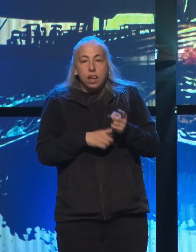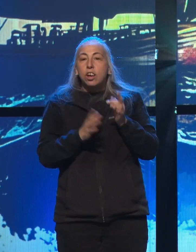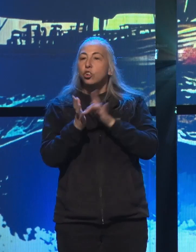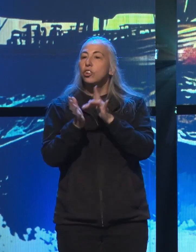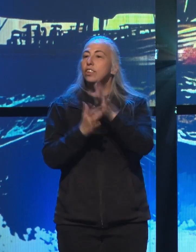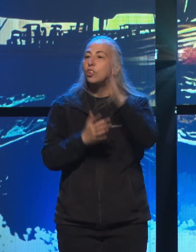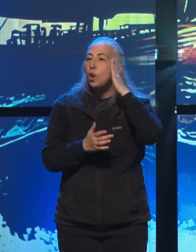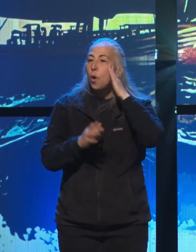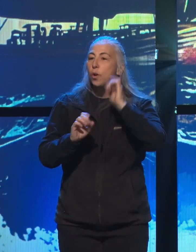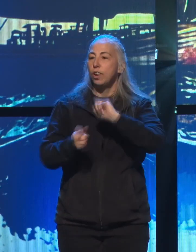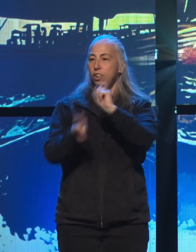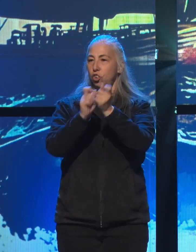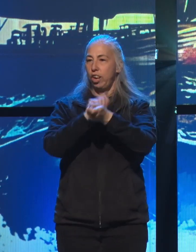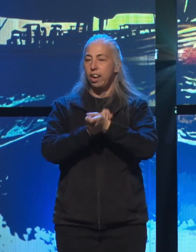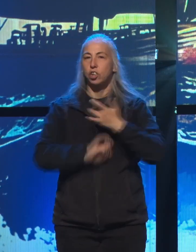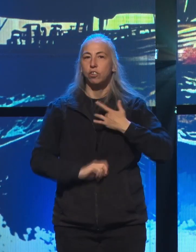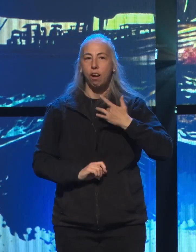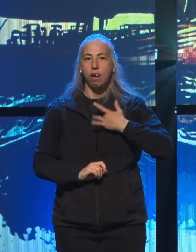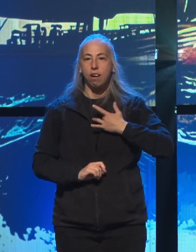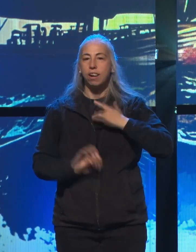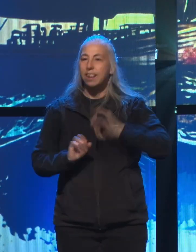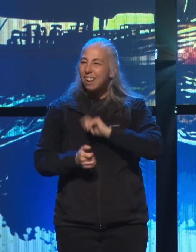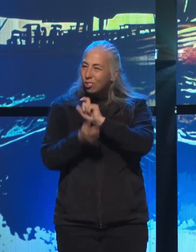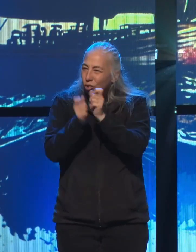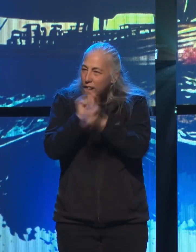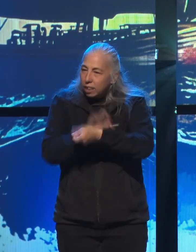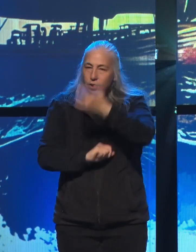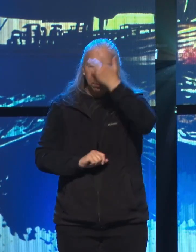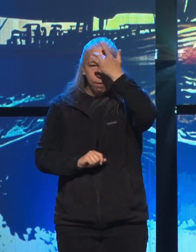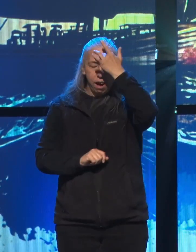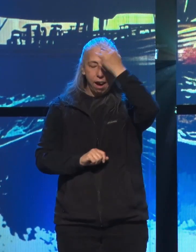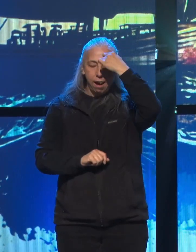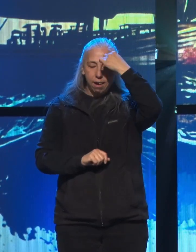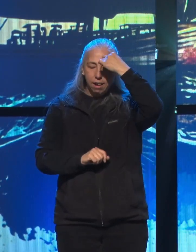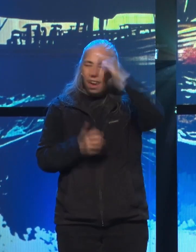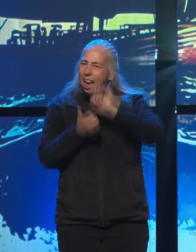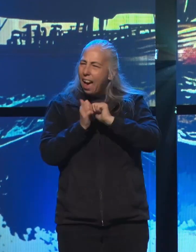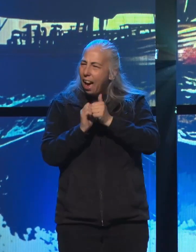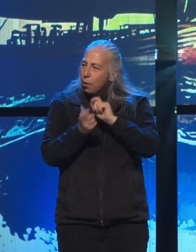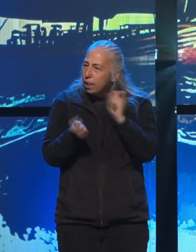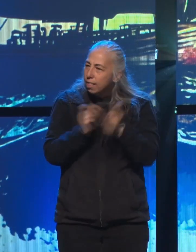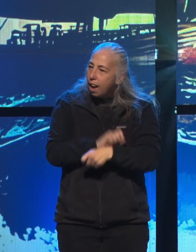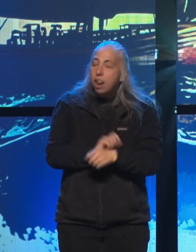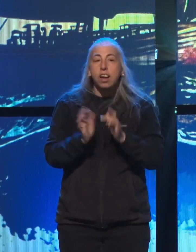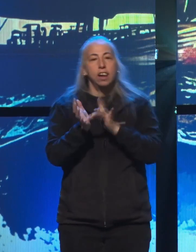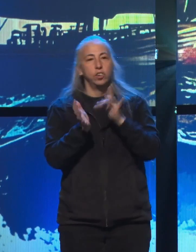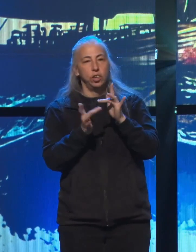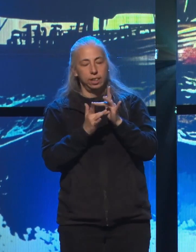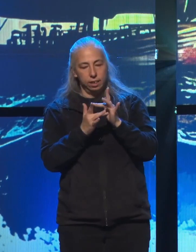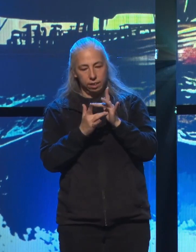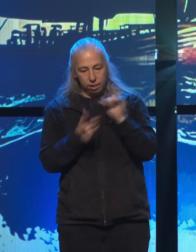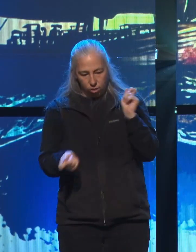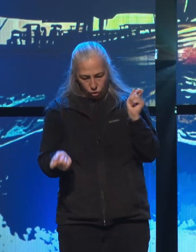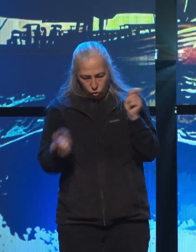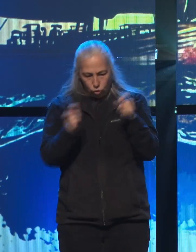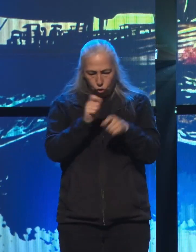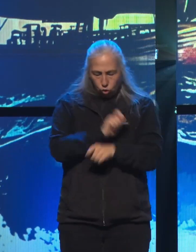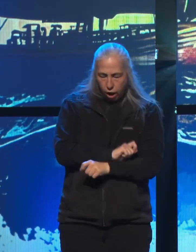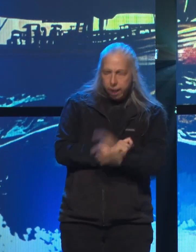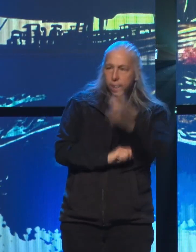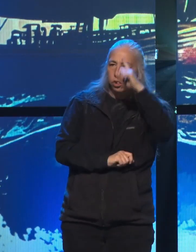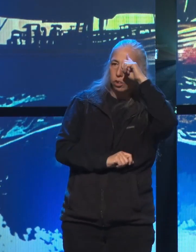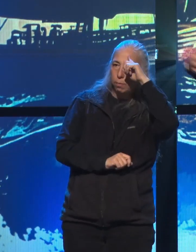something and he could change his own heart. He could change his mind. And Jesus took that action and he changed his mind. And